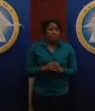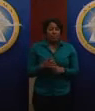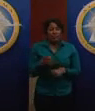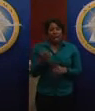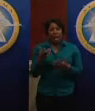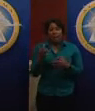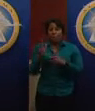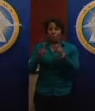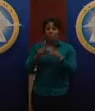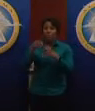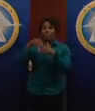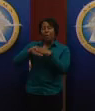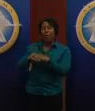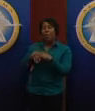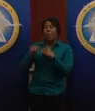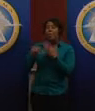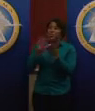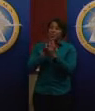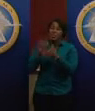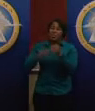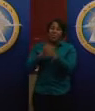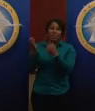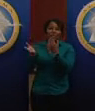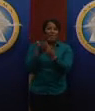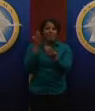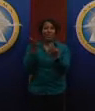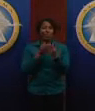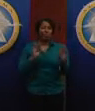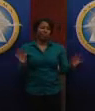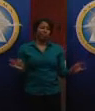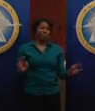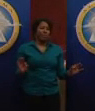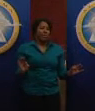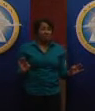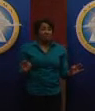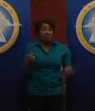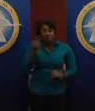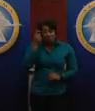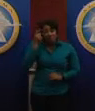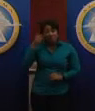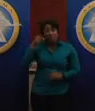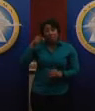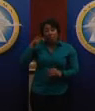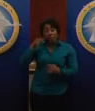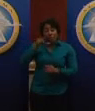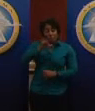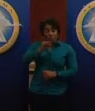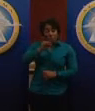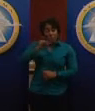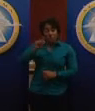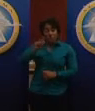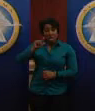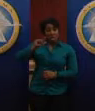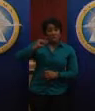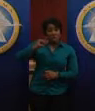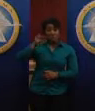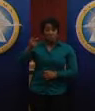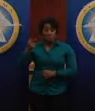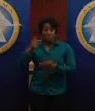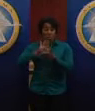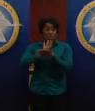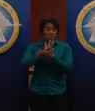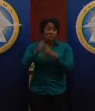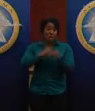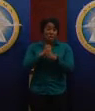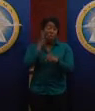going to be easy. This is indeed going to be the most difficult school year that we have ever faced. It's going to be